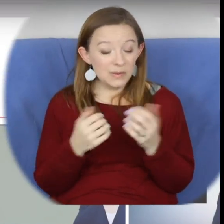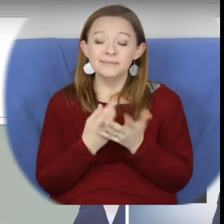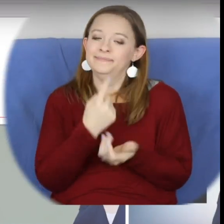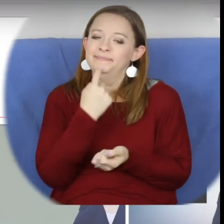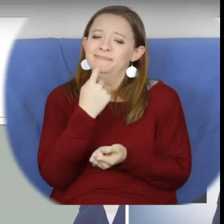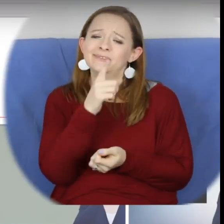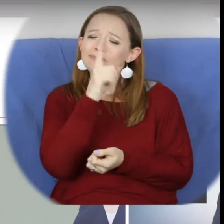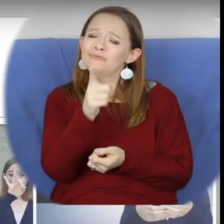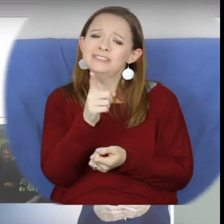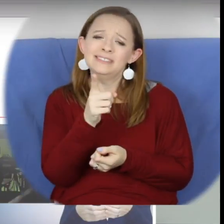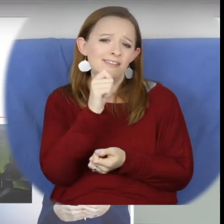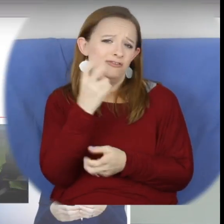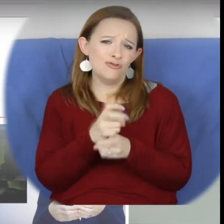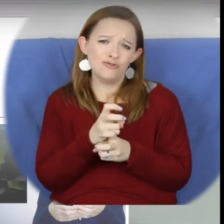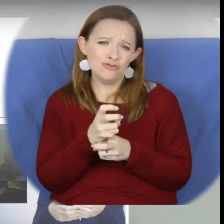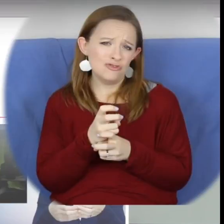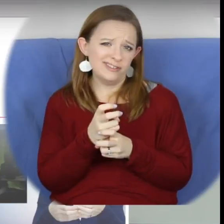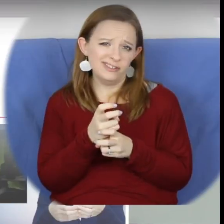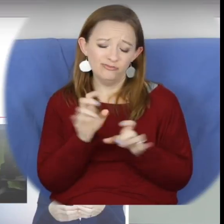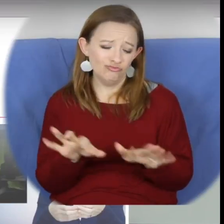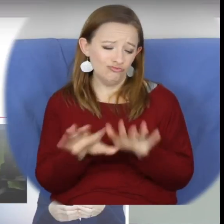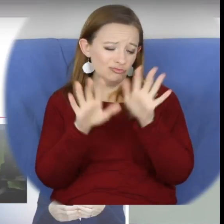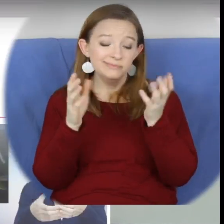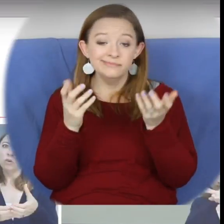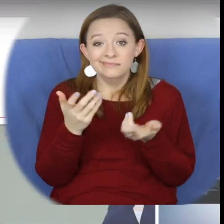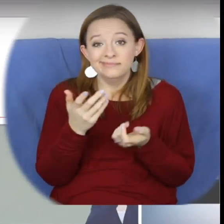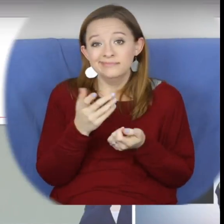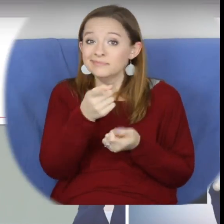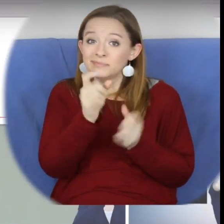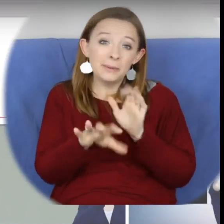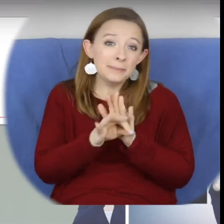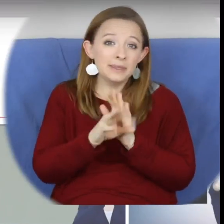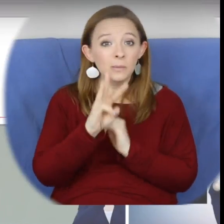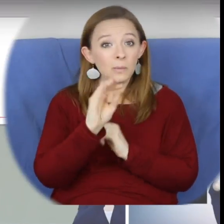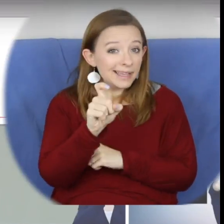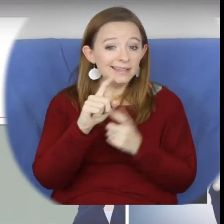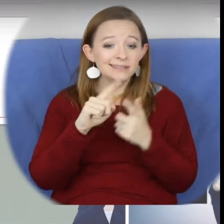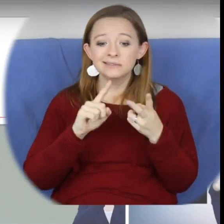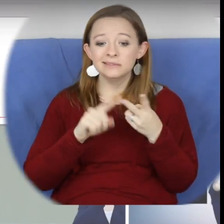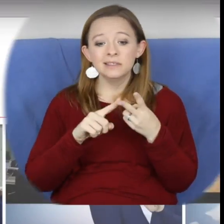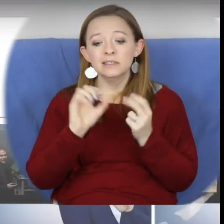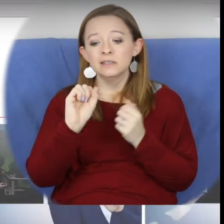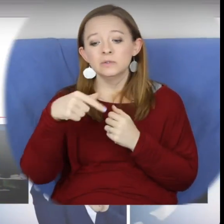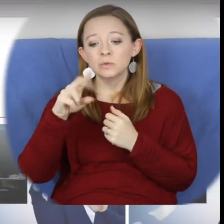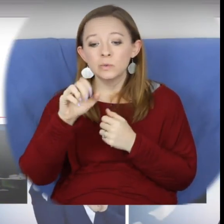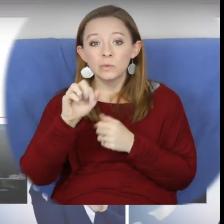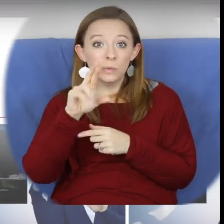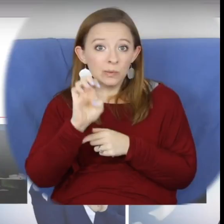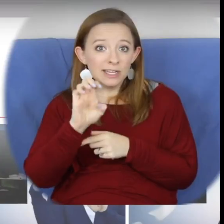really it about that's all my portfolio, my e-portfolio. I know it's really not that hard. It's